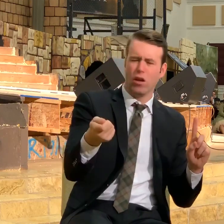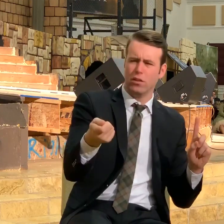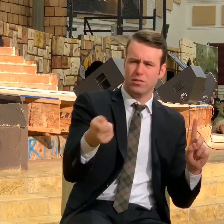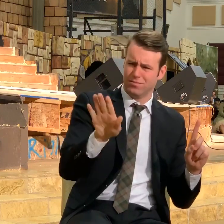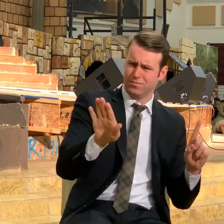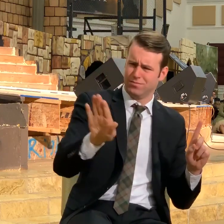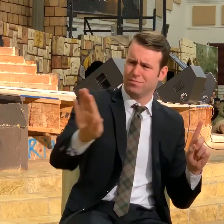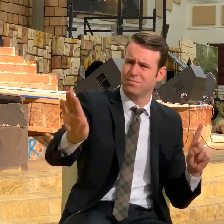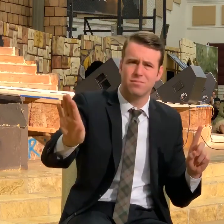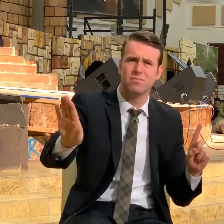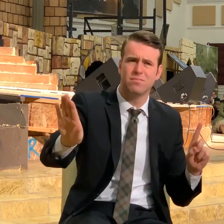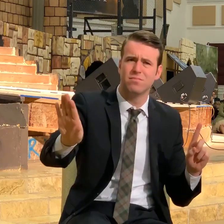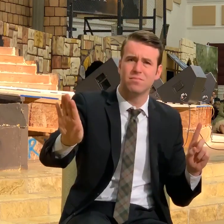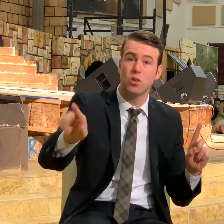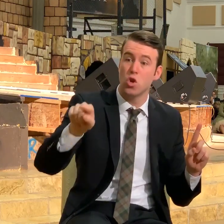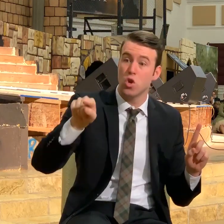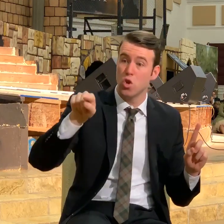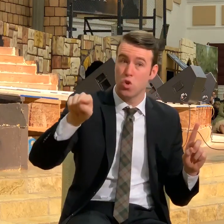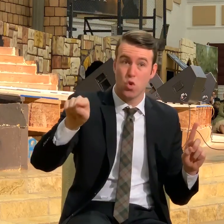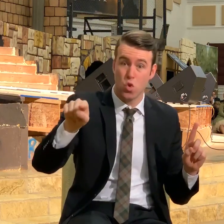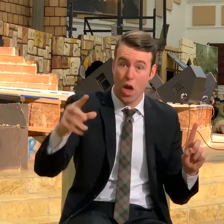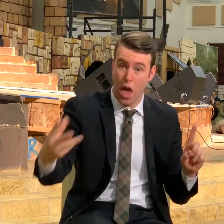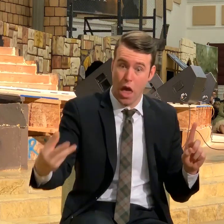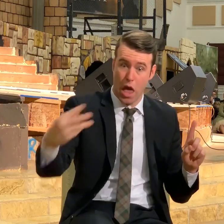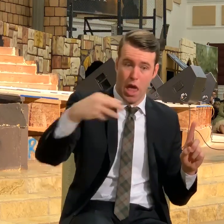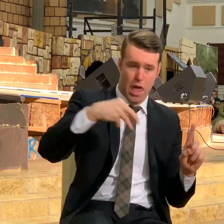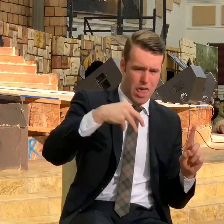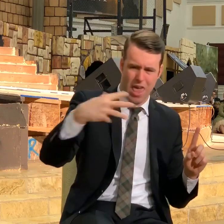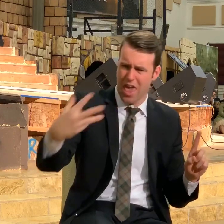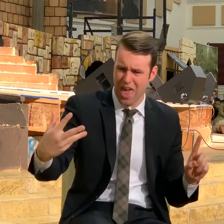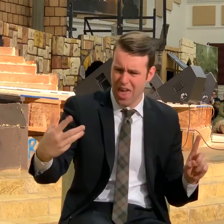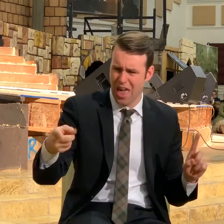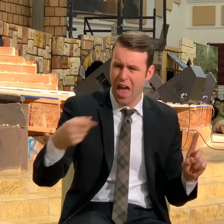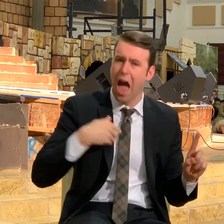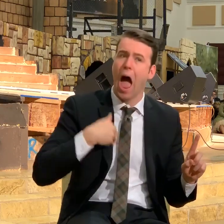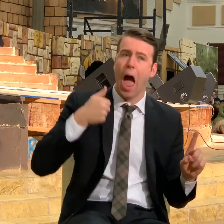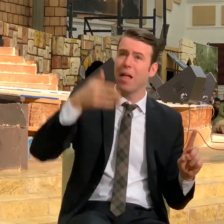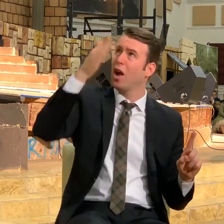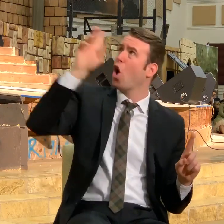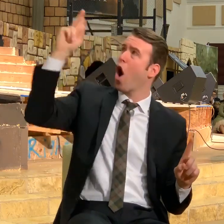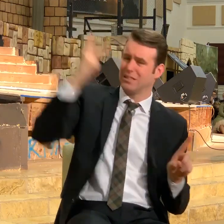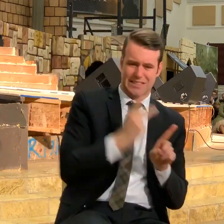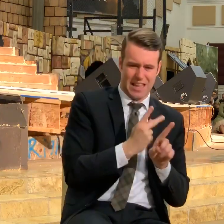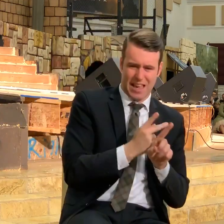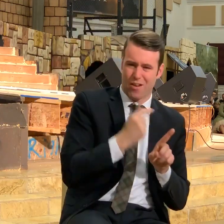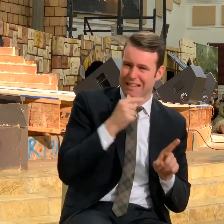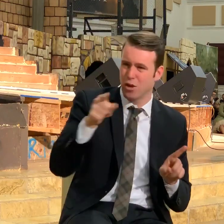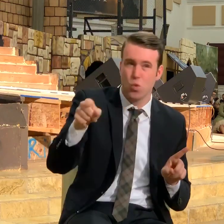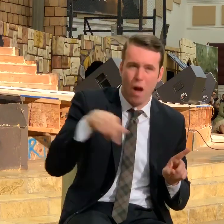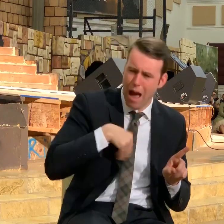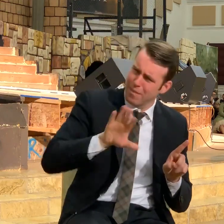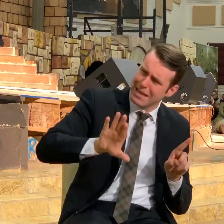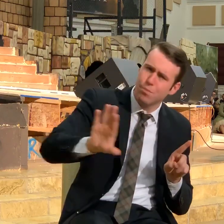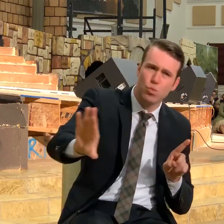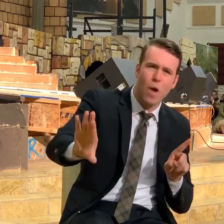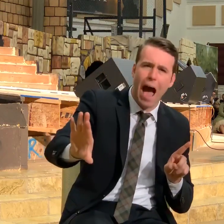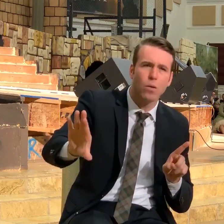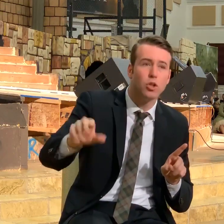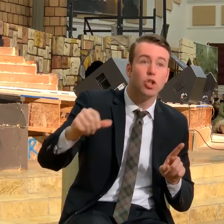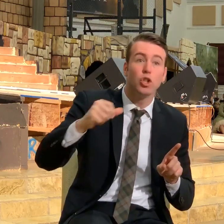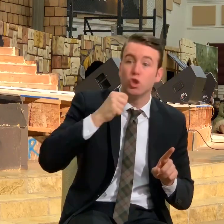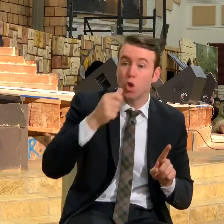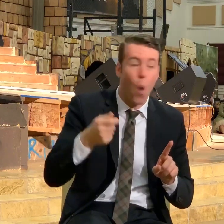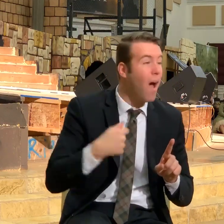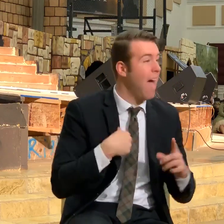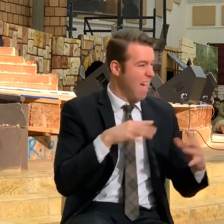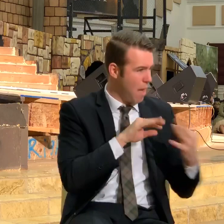let God use, if you're going to use him and God's going to use you with him, I'm going to let God do that. I'm going to keep you out of it. Don't drag